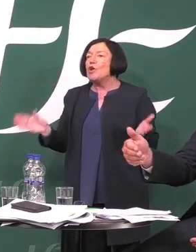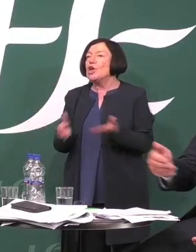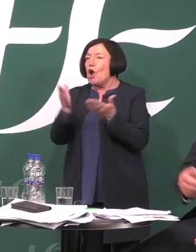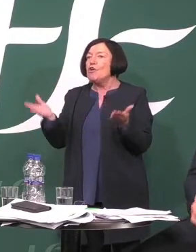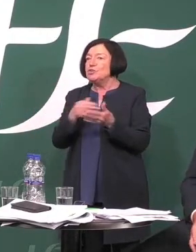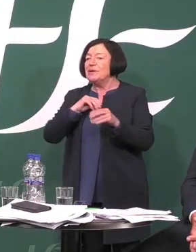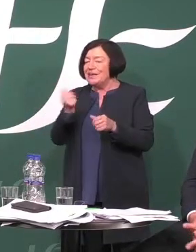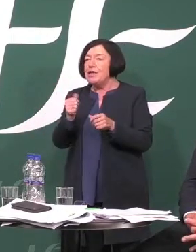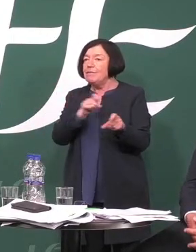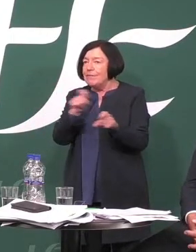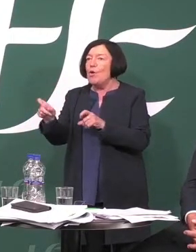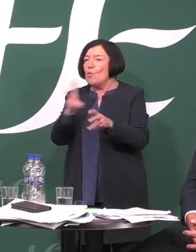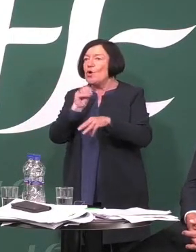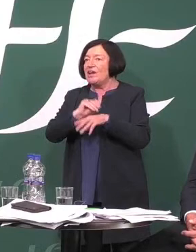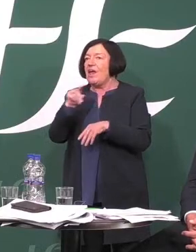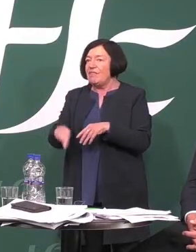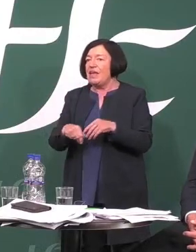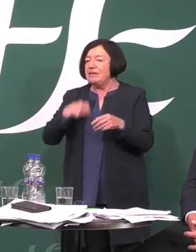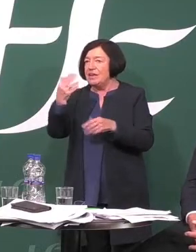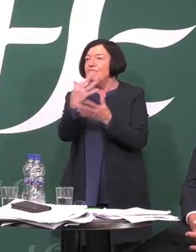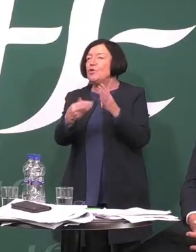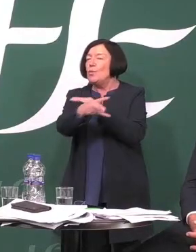and we'll keep working on that over the next couple of weeks.